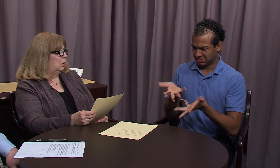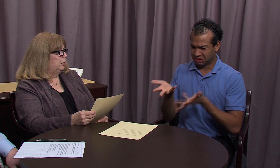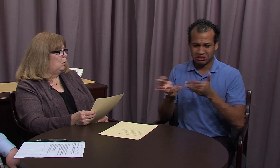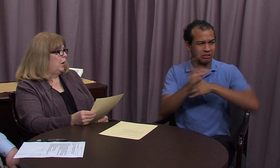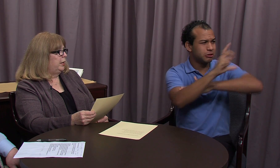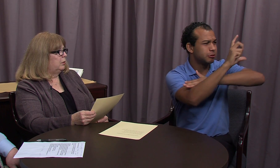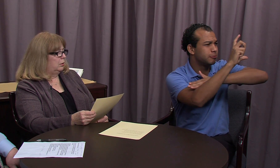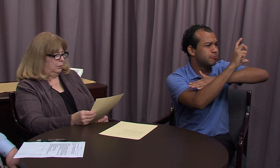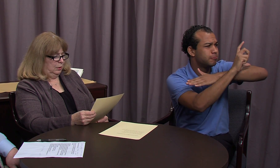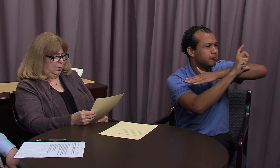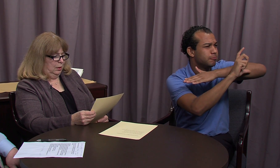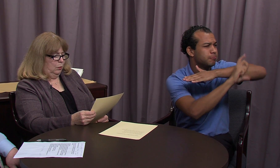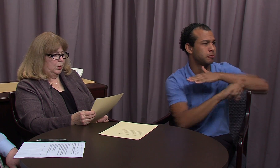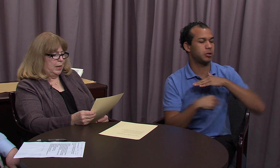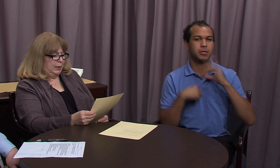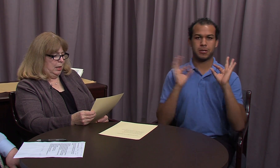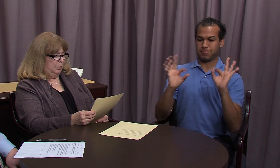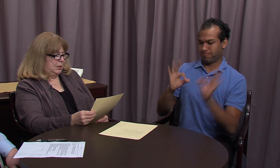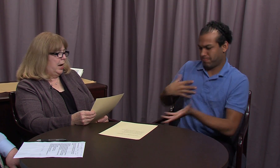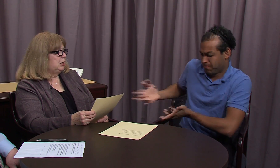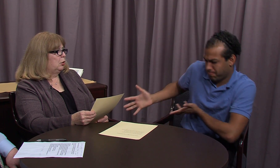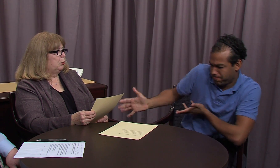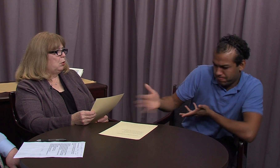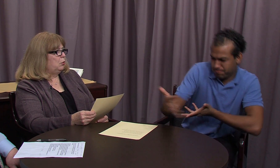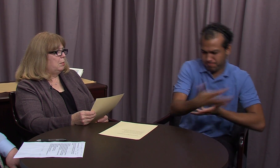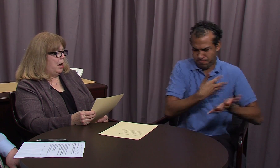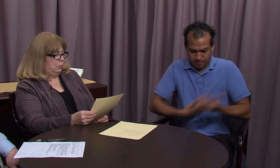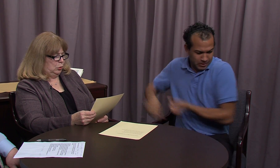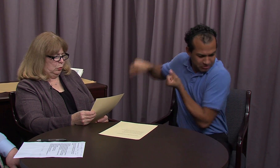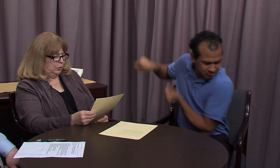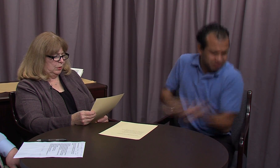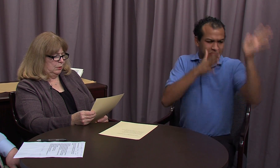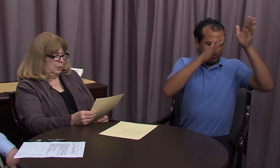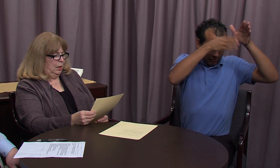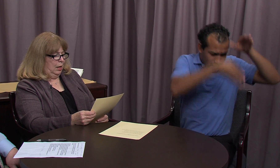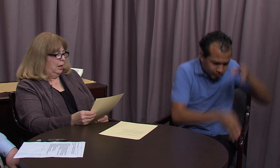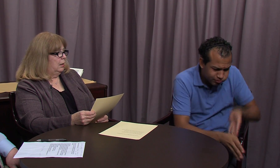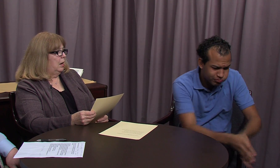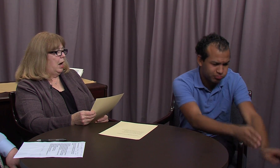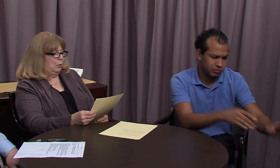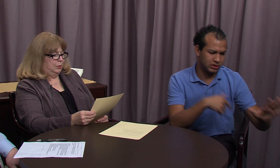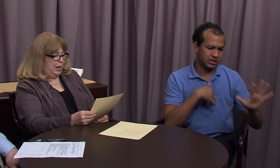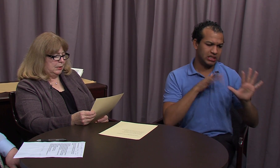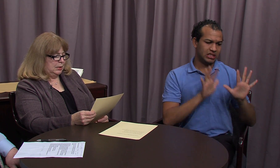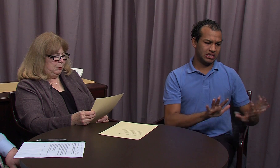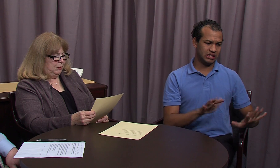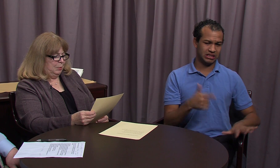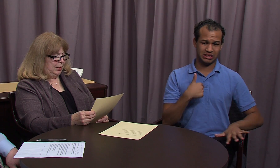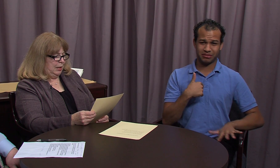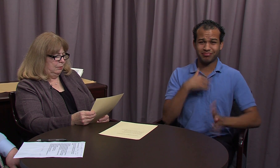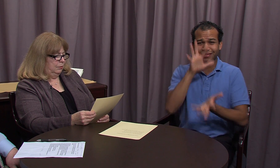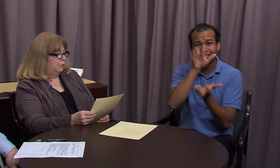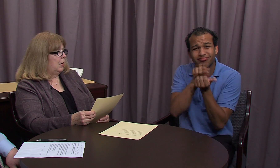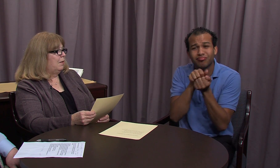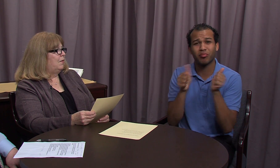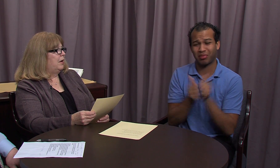only quieter. When night comes, I shall throw them outdoors. I will not sleep with them again, for I find